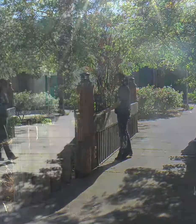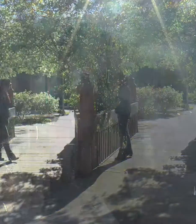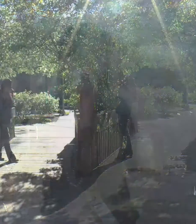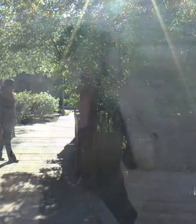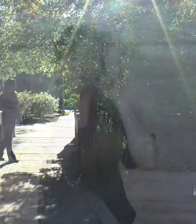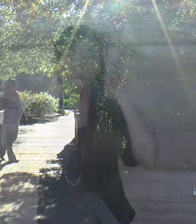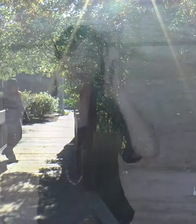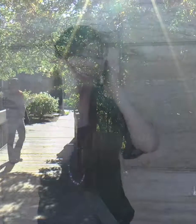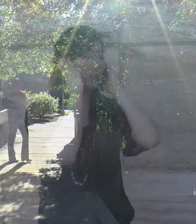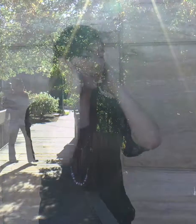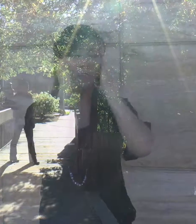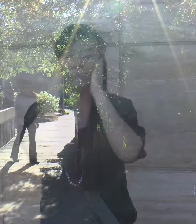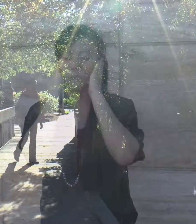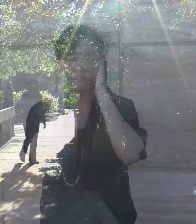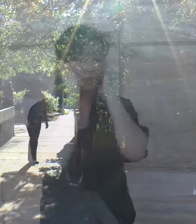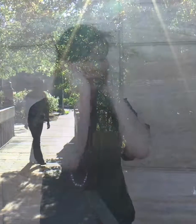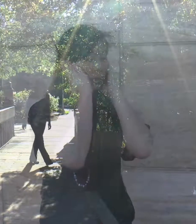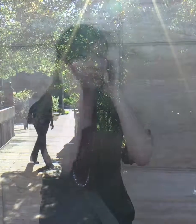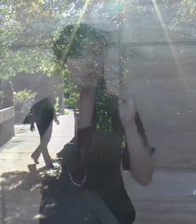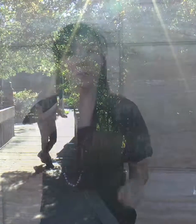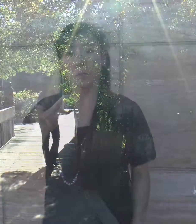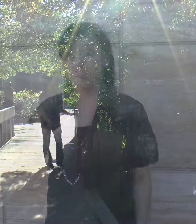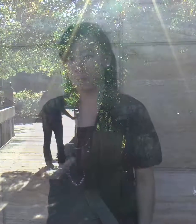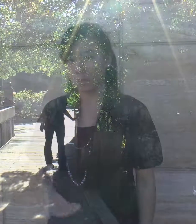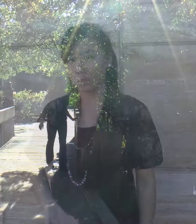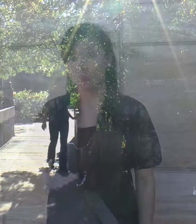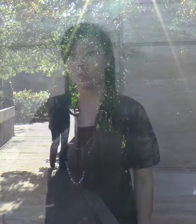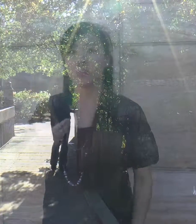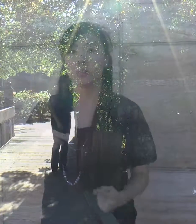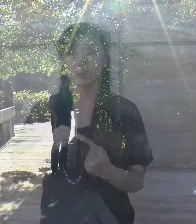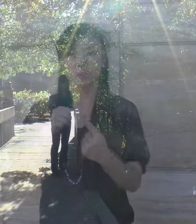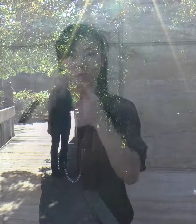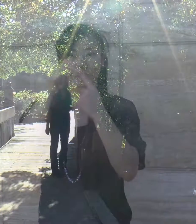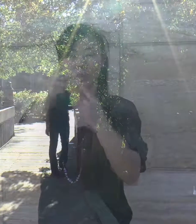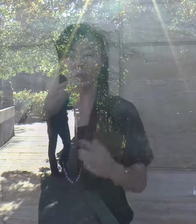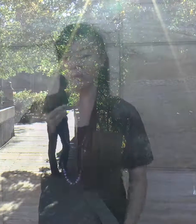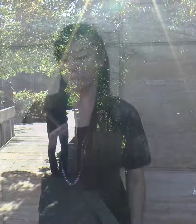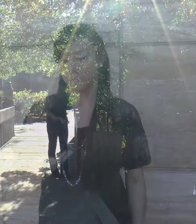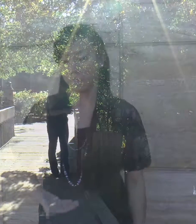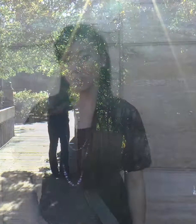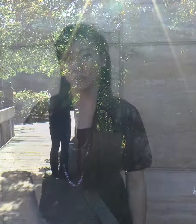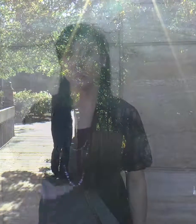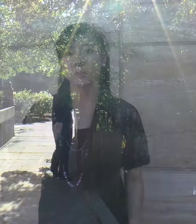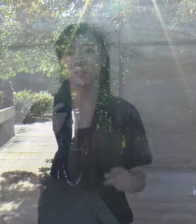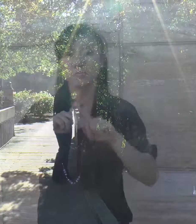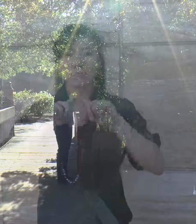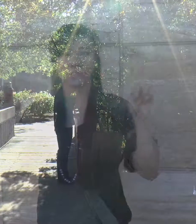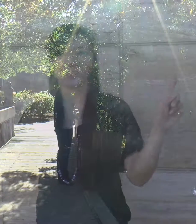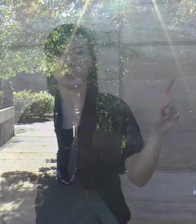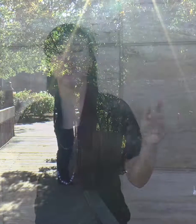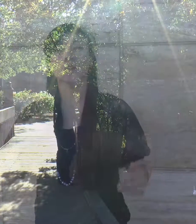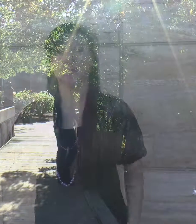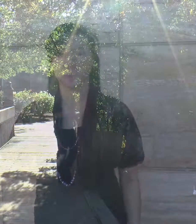The silence of the ears makes me unique. Makes me different, makes me extraordinary.